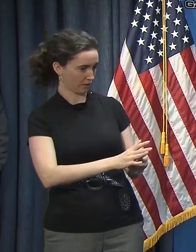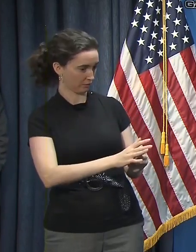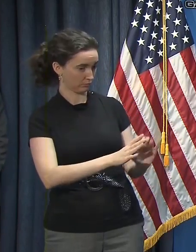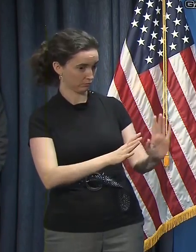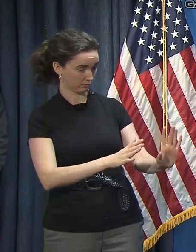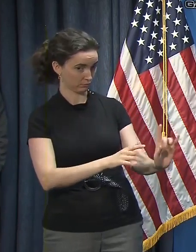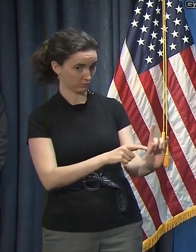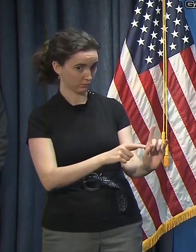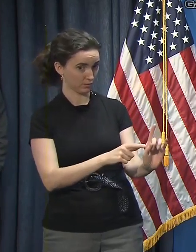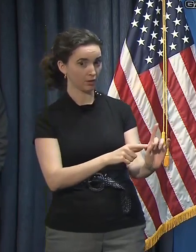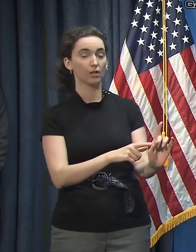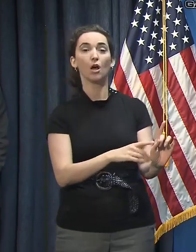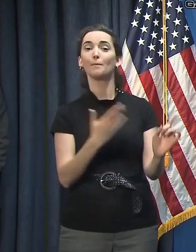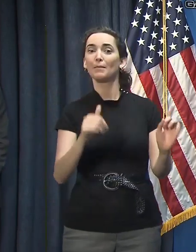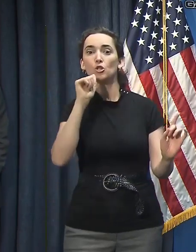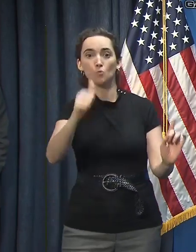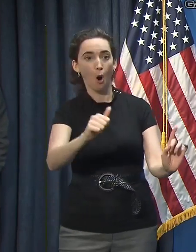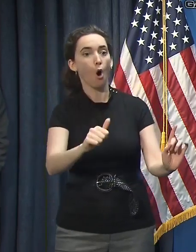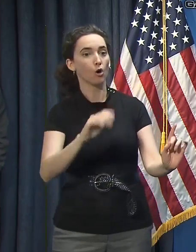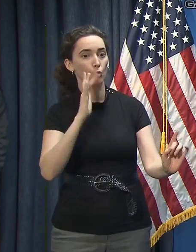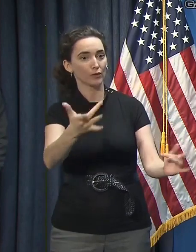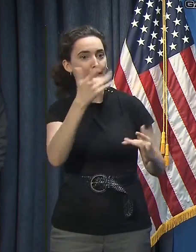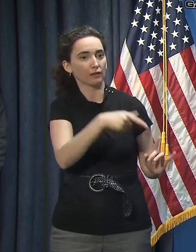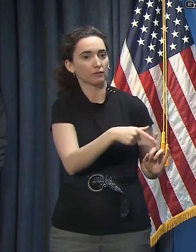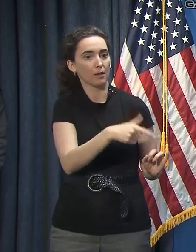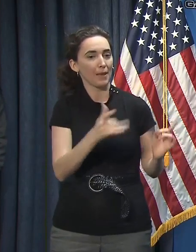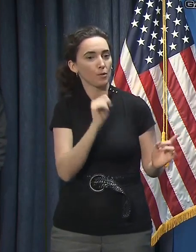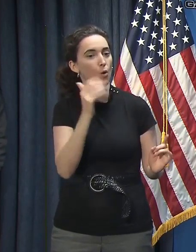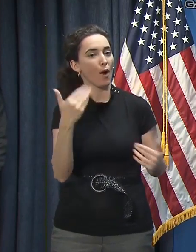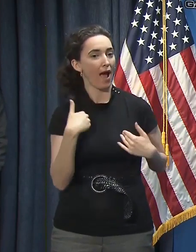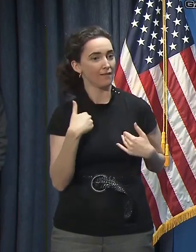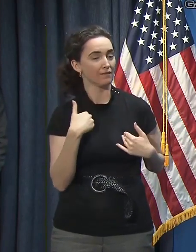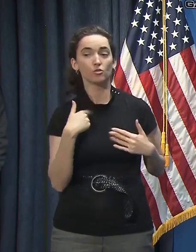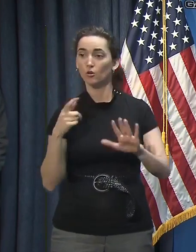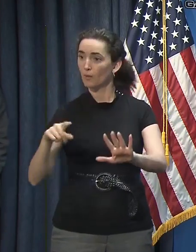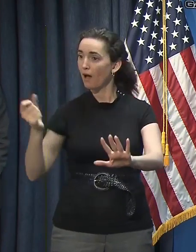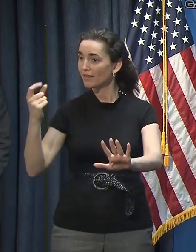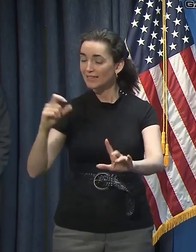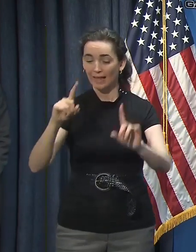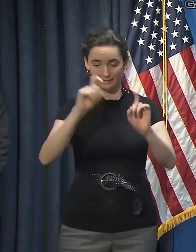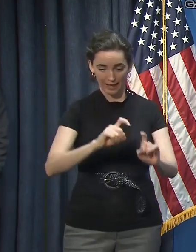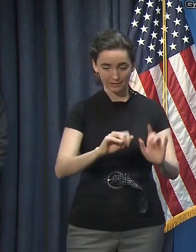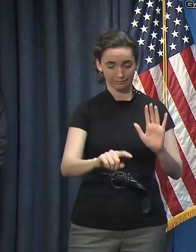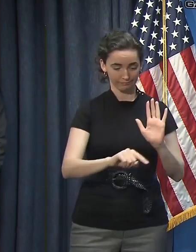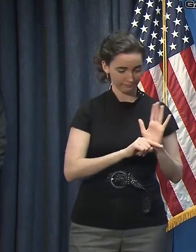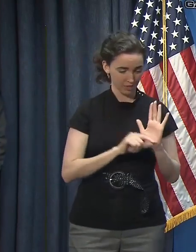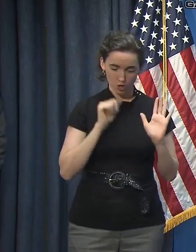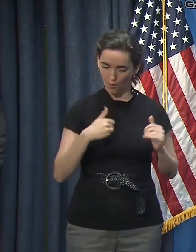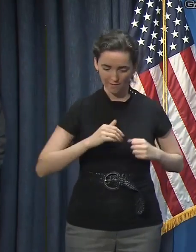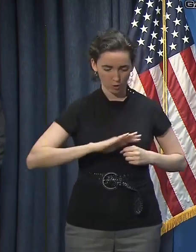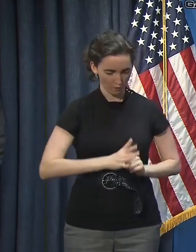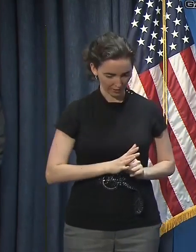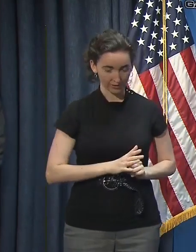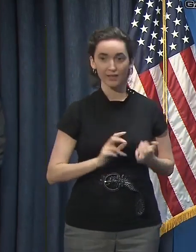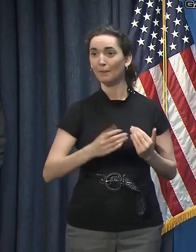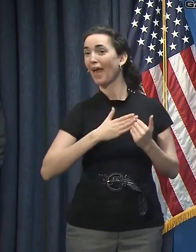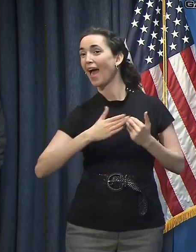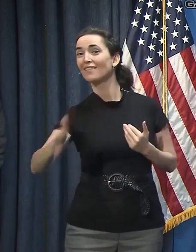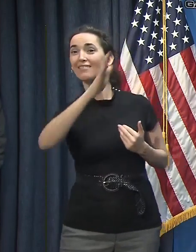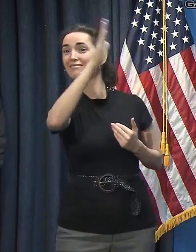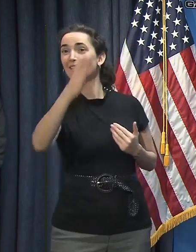that individual wouldn't be positive the next day. And so people need to understand that. A negative test doesn't mean you don't have it and you're never going to get